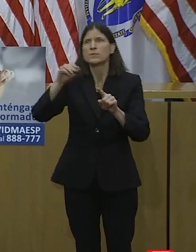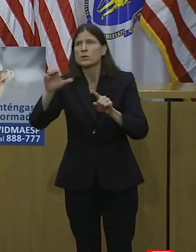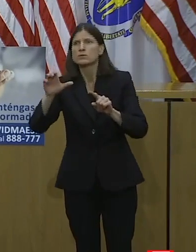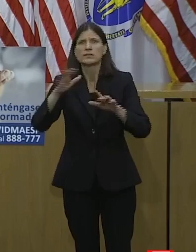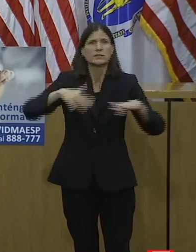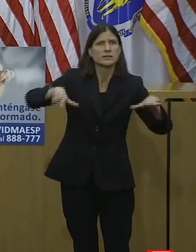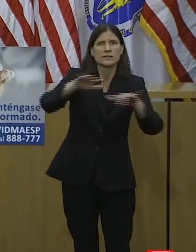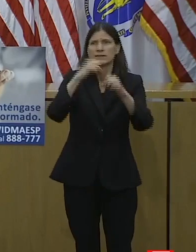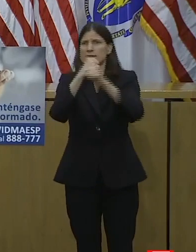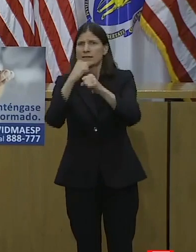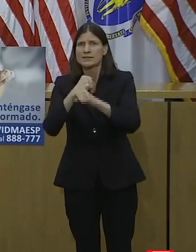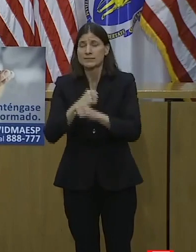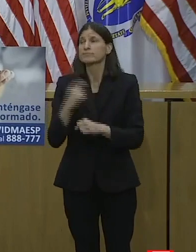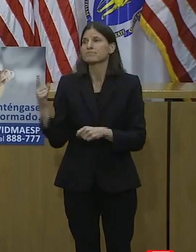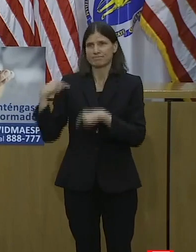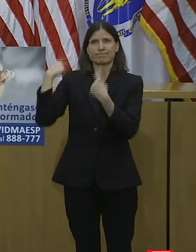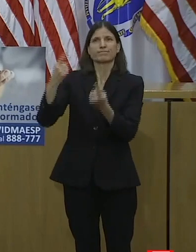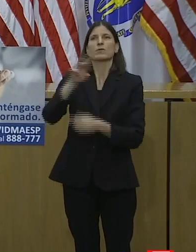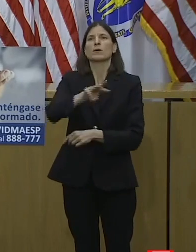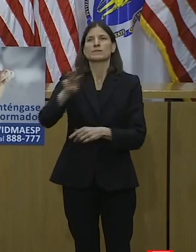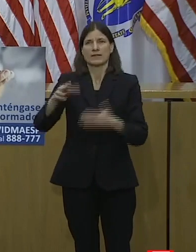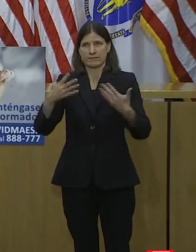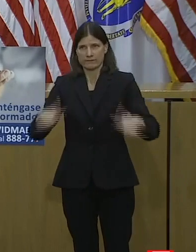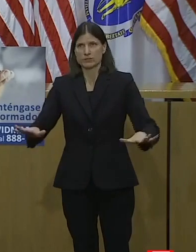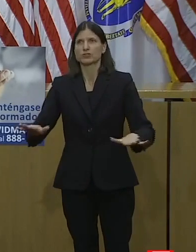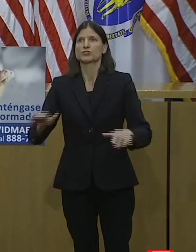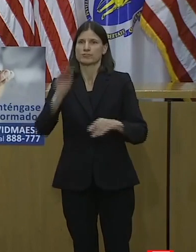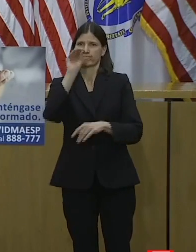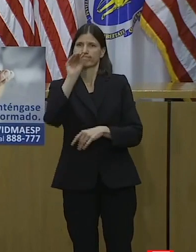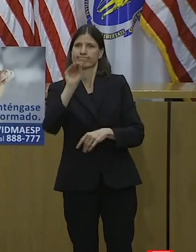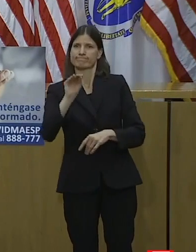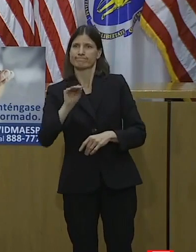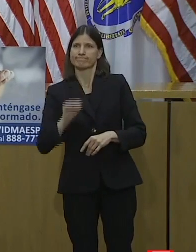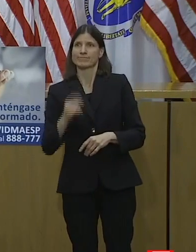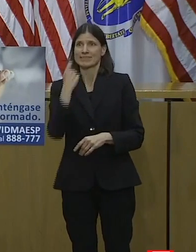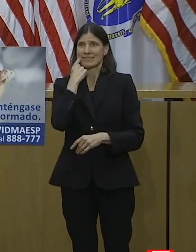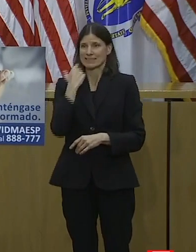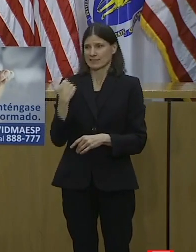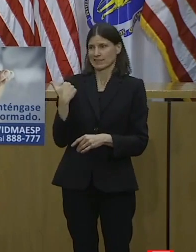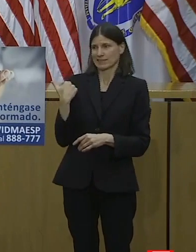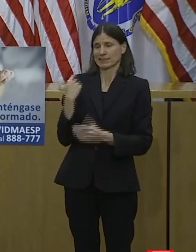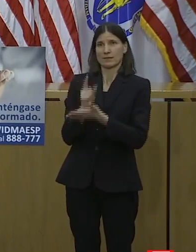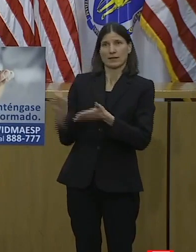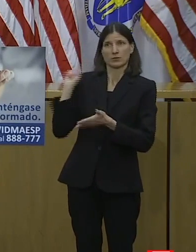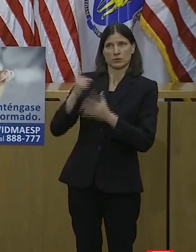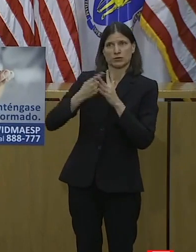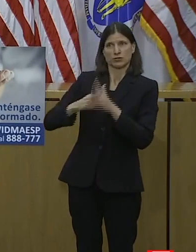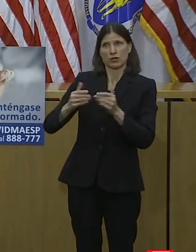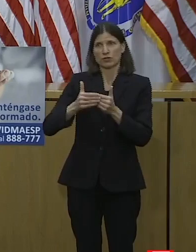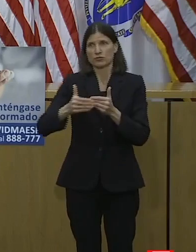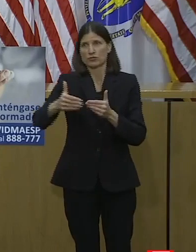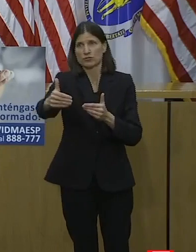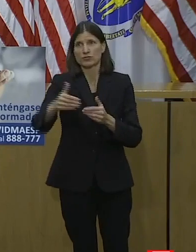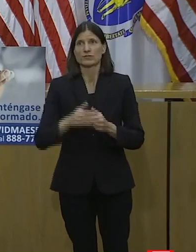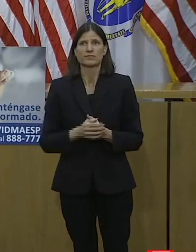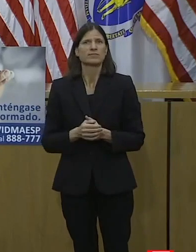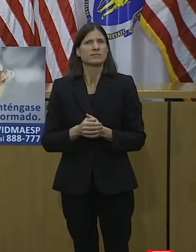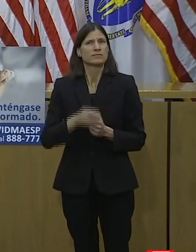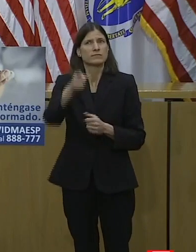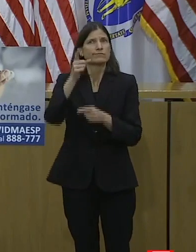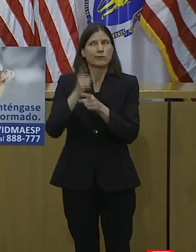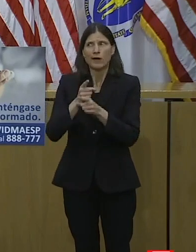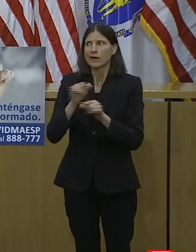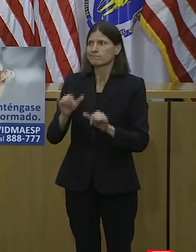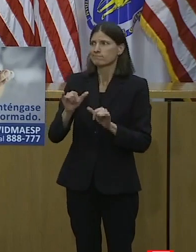Health Commissioner has issued an order mandating enhanced reporting of demographic data. We also now report